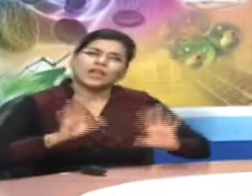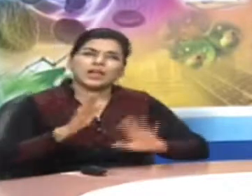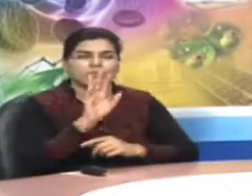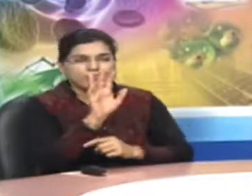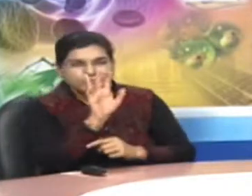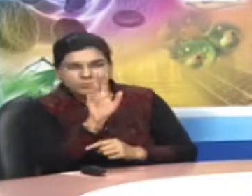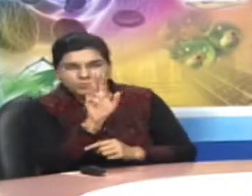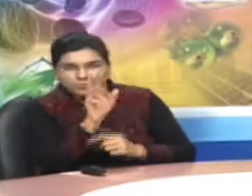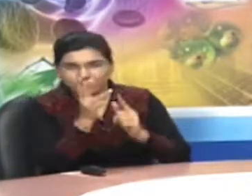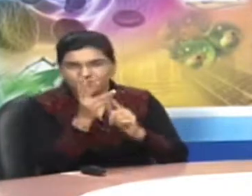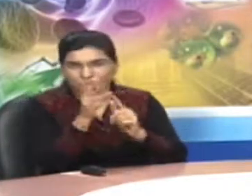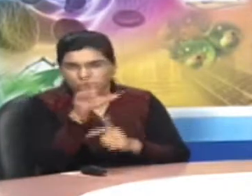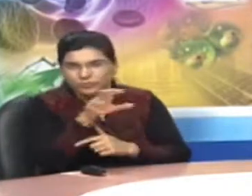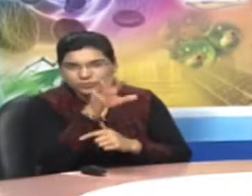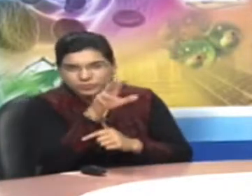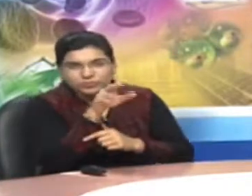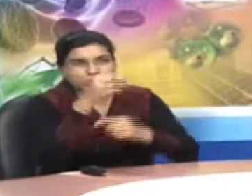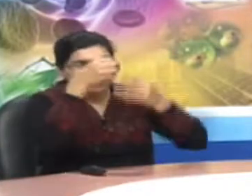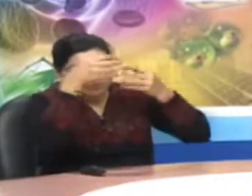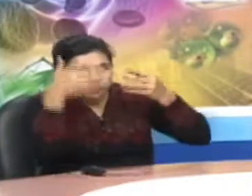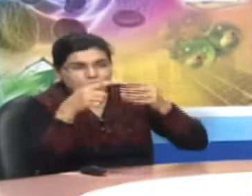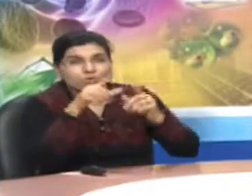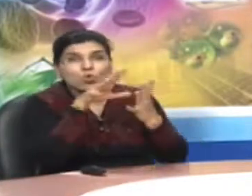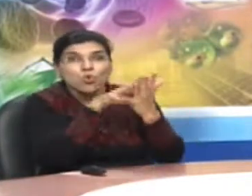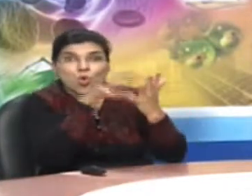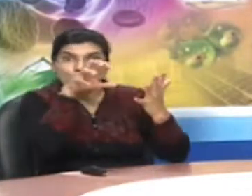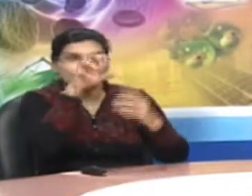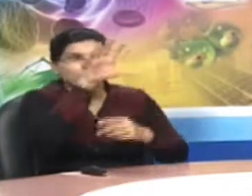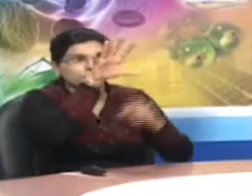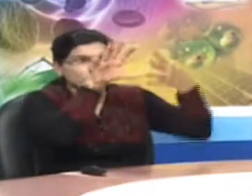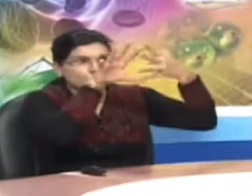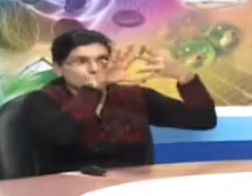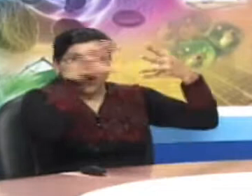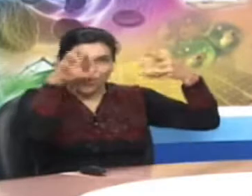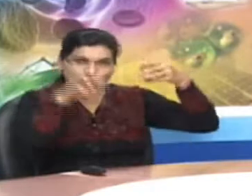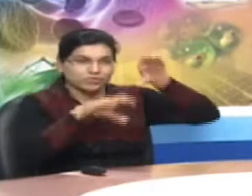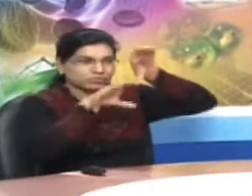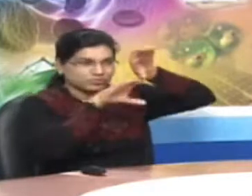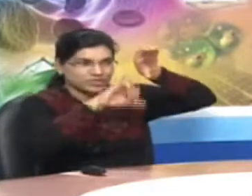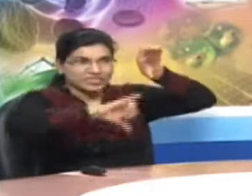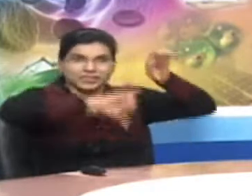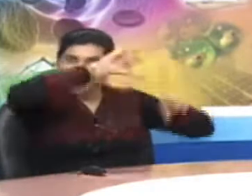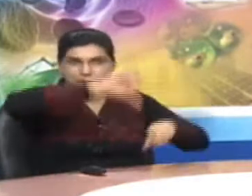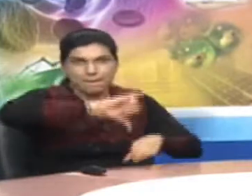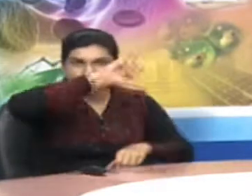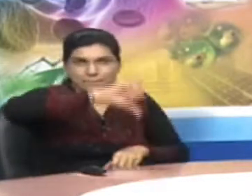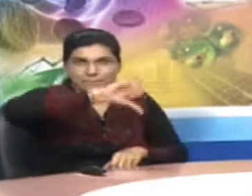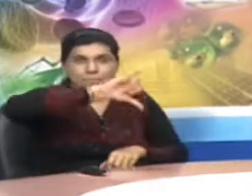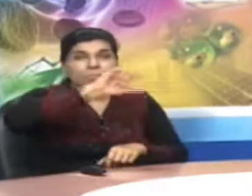instead of typing again, we can right click and select the duplicate slide, and that will be copied